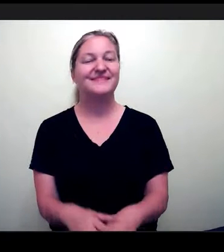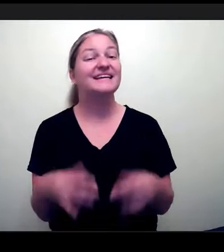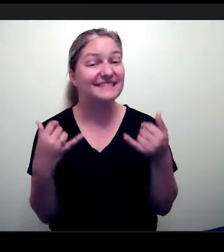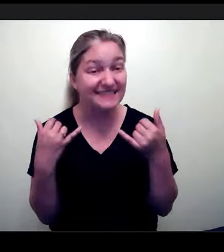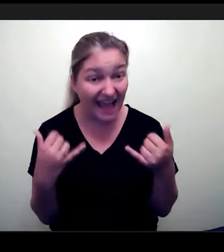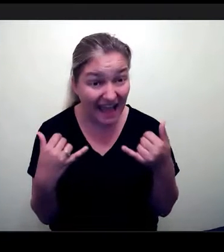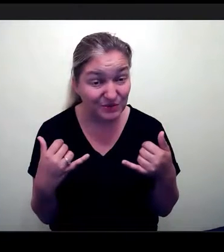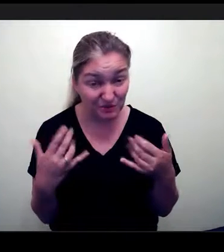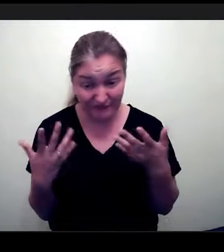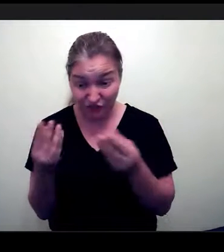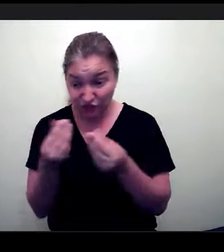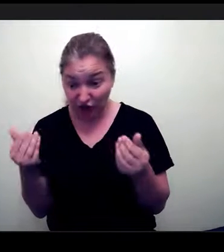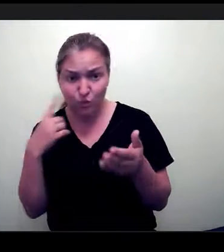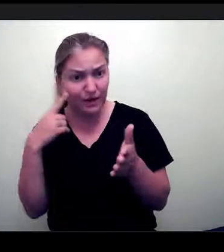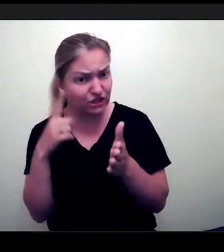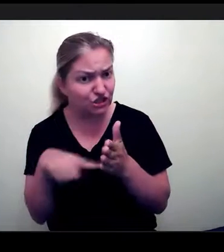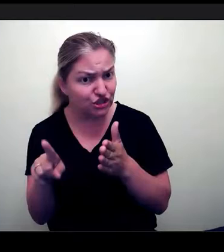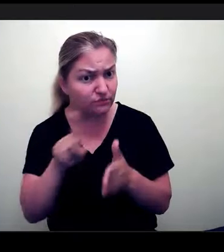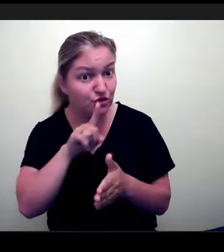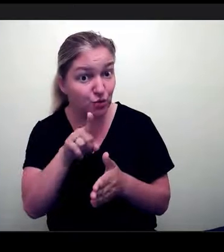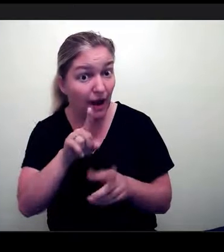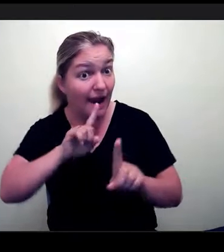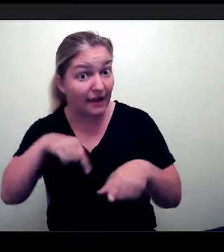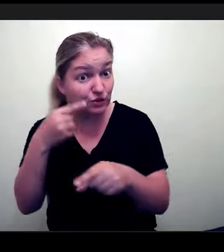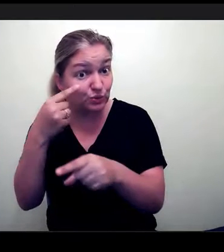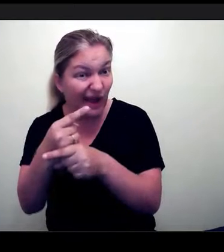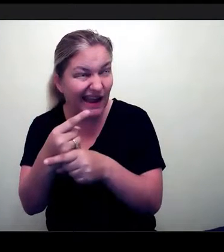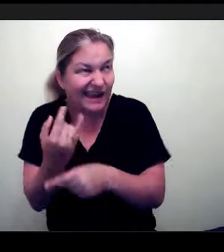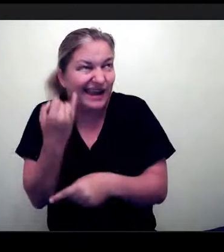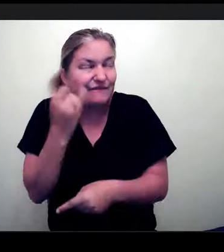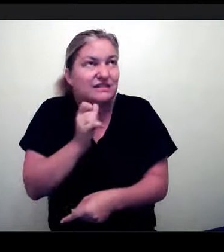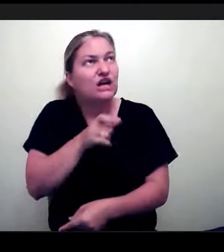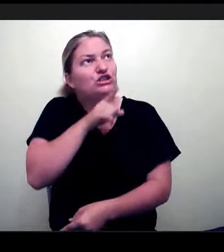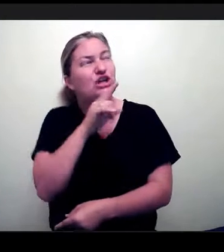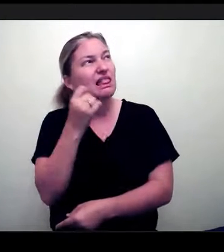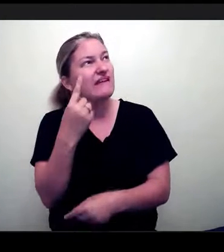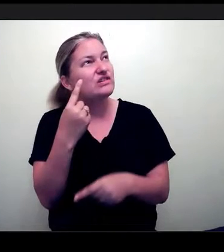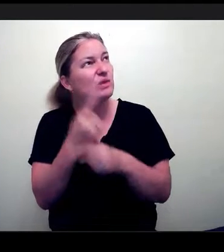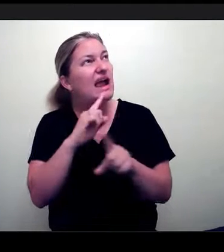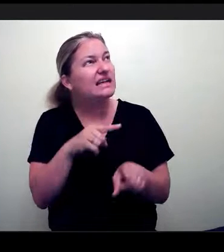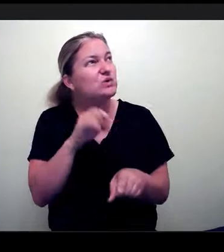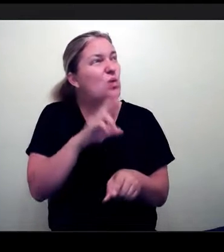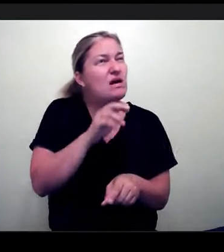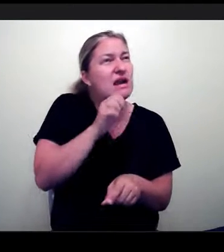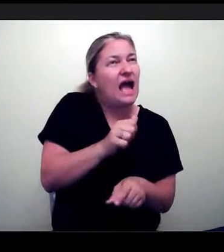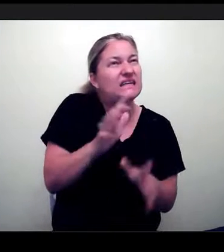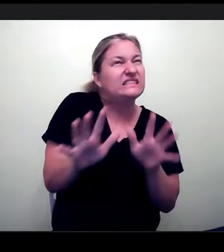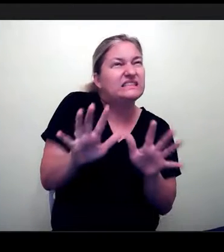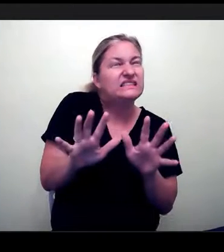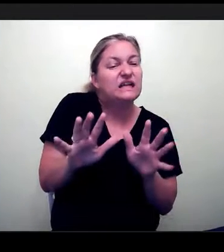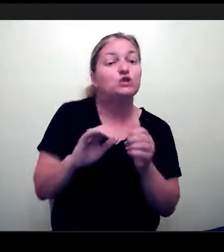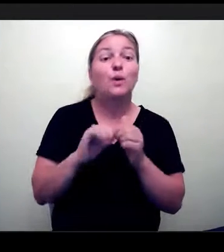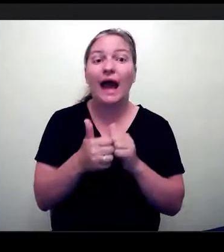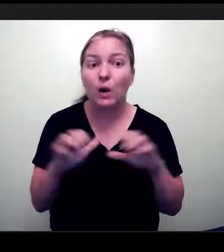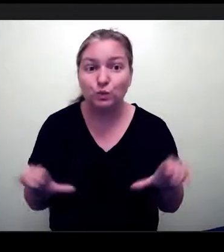Now, we can check to make sure it's correct if we're not sure if 11 is the answer. So, how